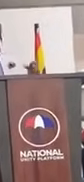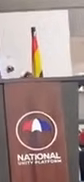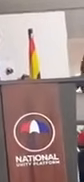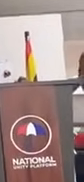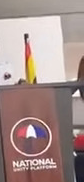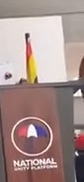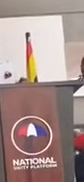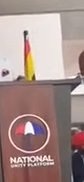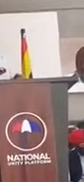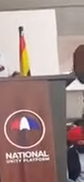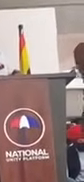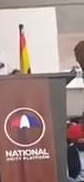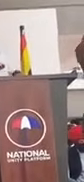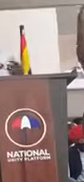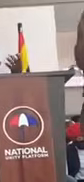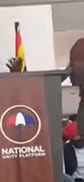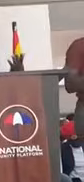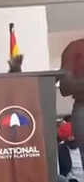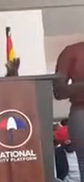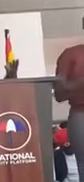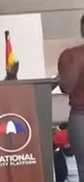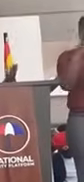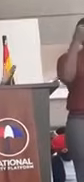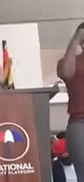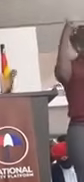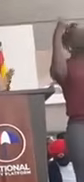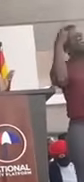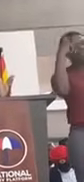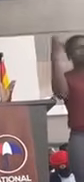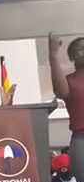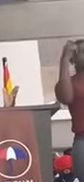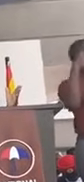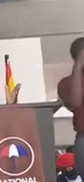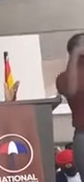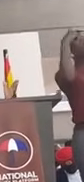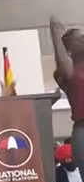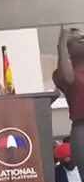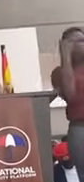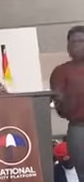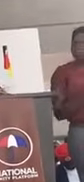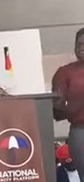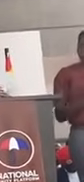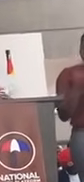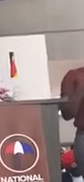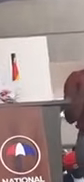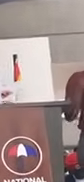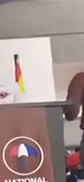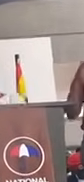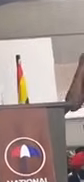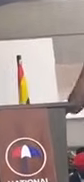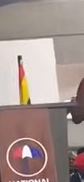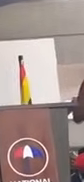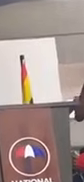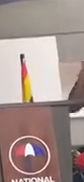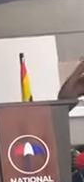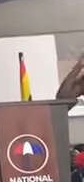was hallucinating. Or Awari Barogotana, it's no more. But we know, Mr. President,